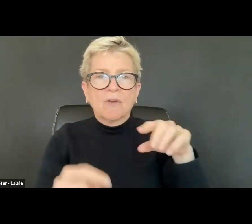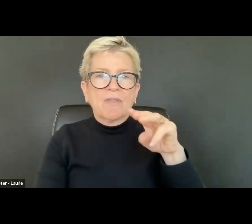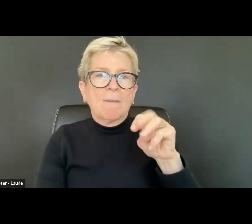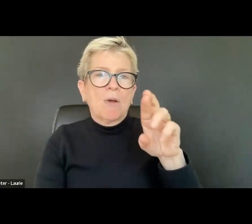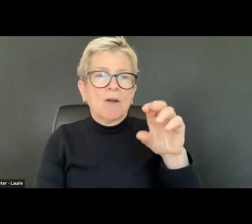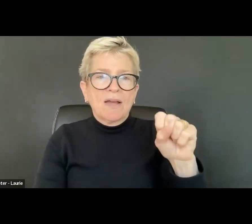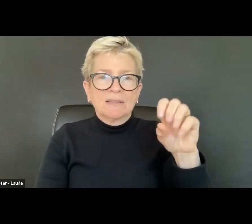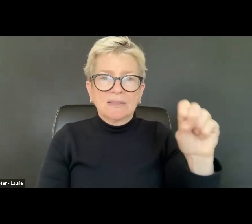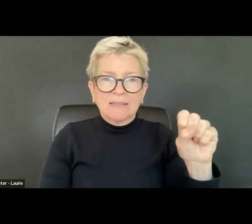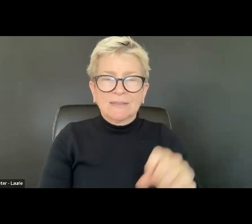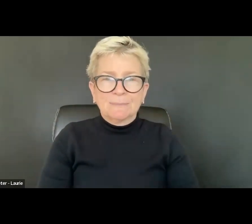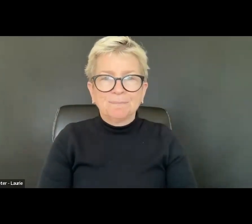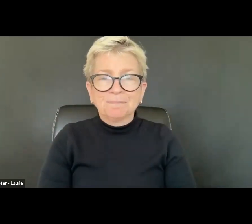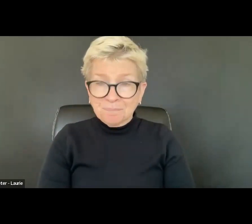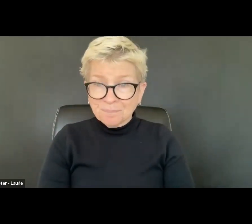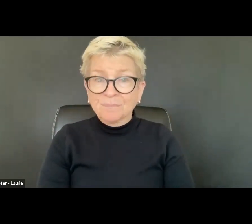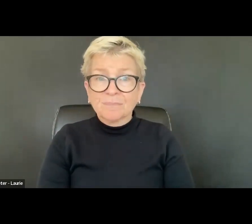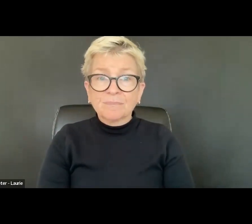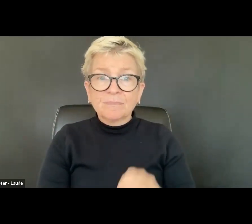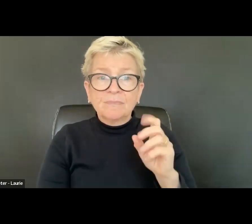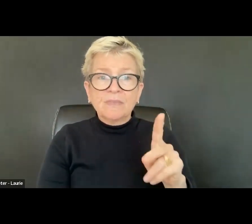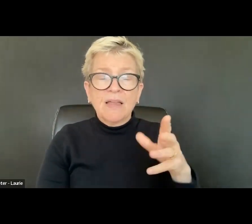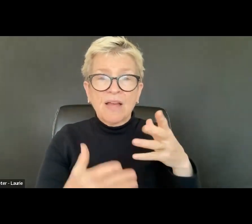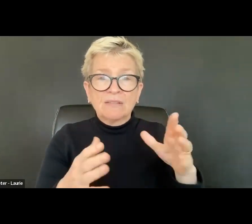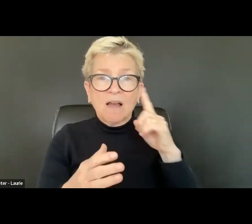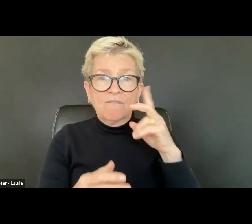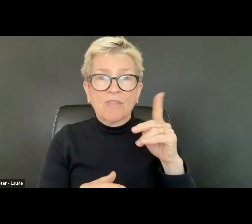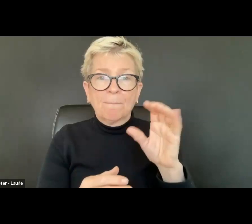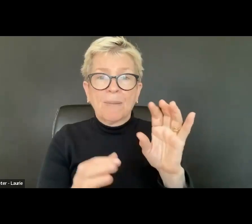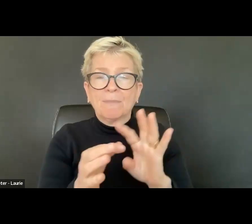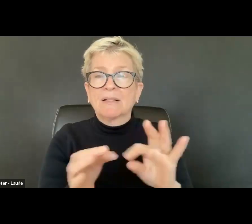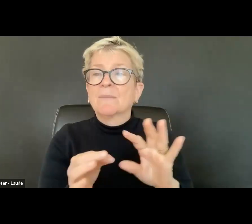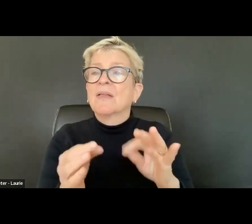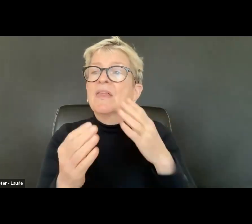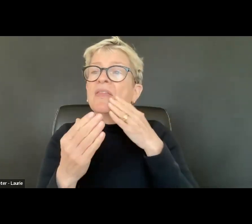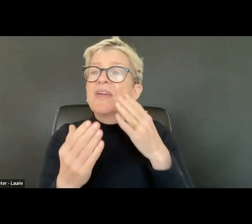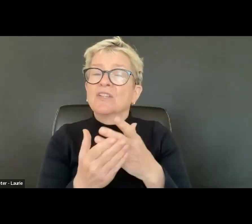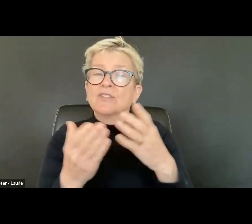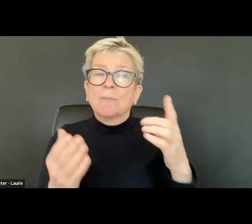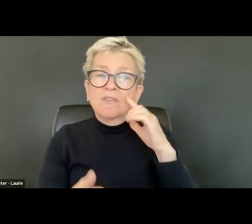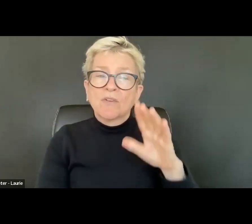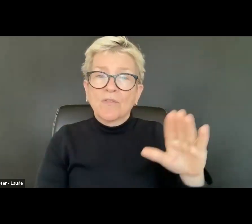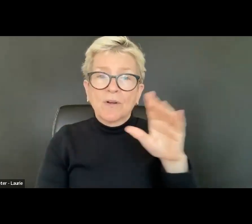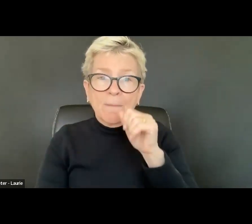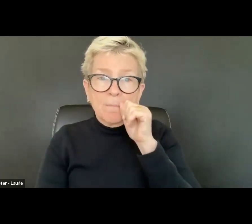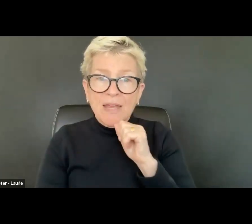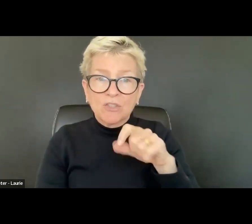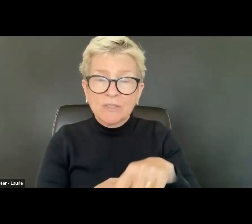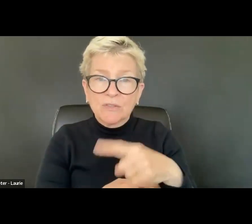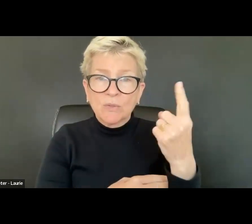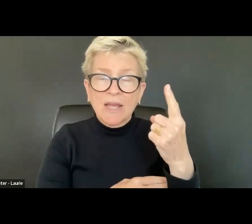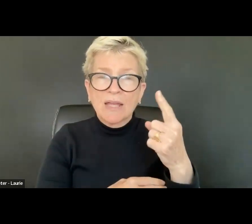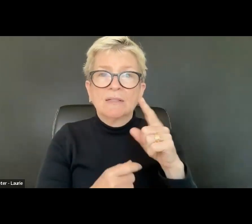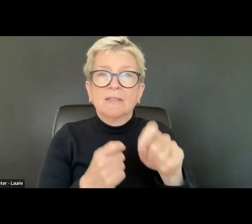Okay. And that is it for our public comments today. So everyone, thank you so much for your patience today,